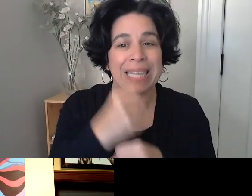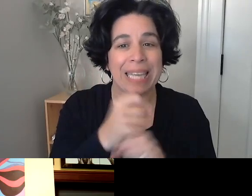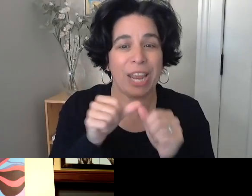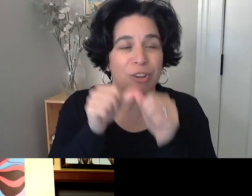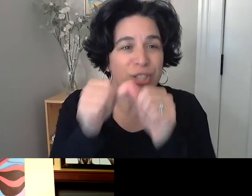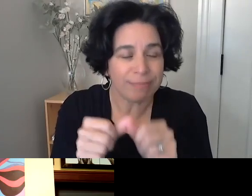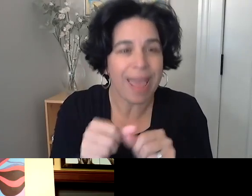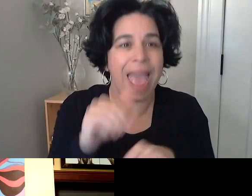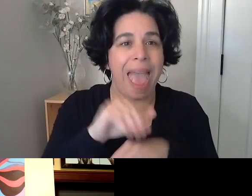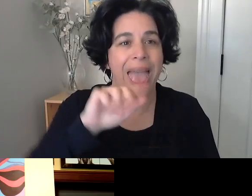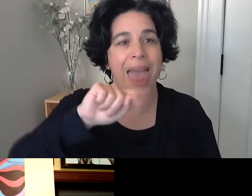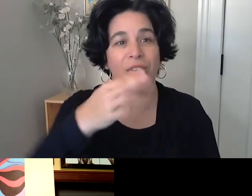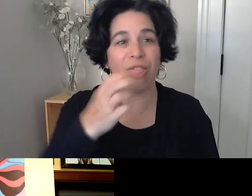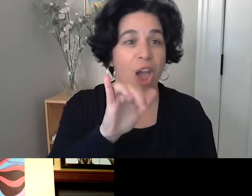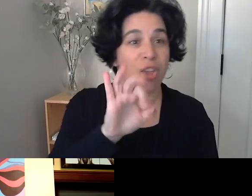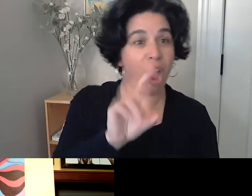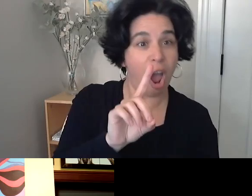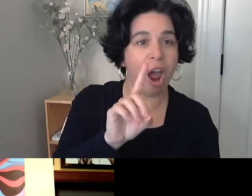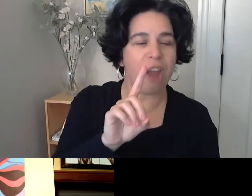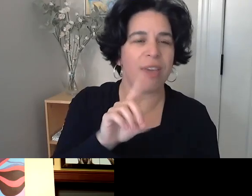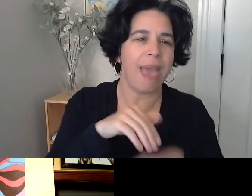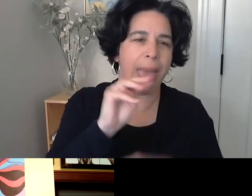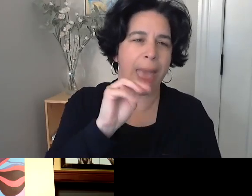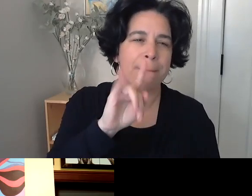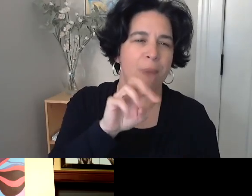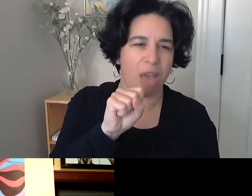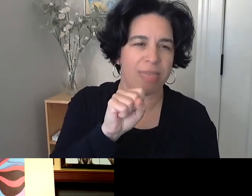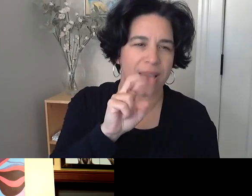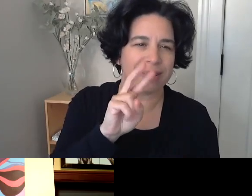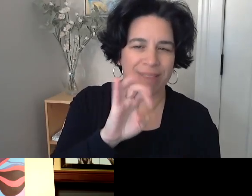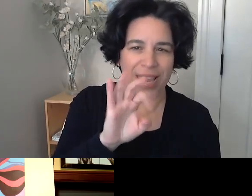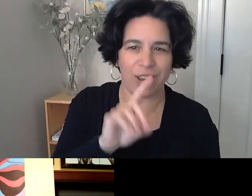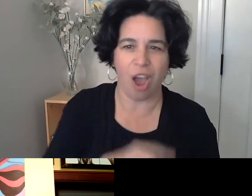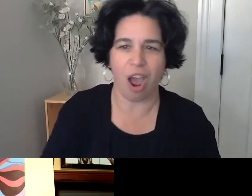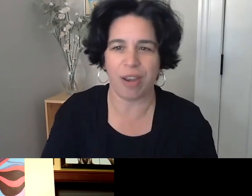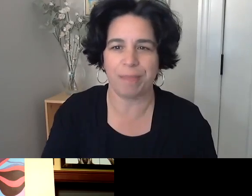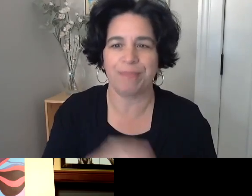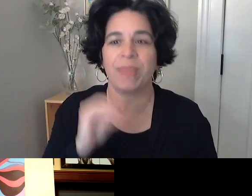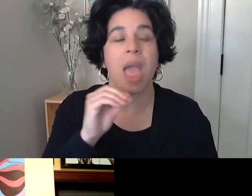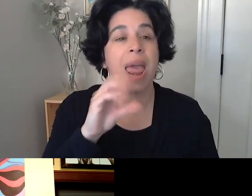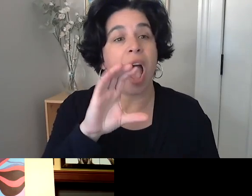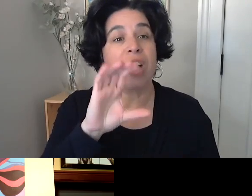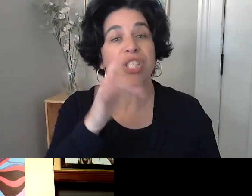a 17-year run at The Yard on Martha's Vineyard,